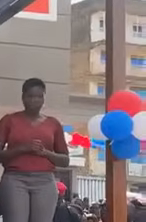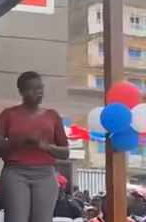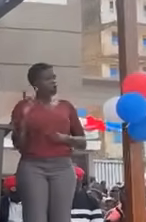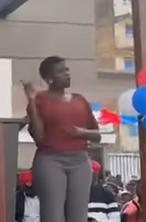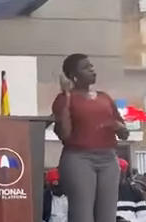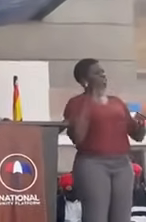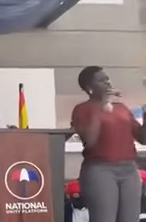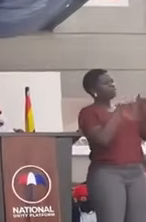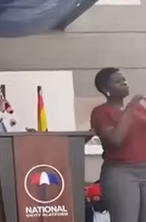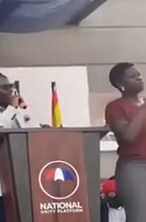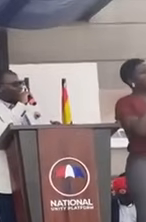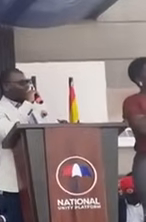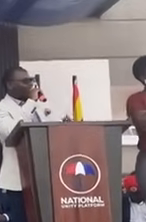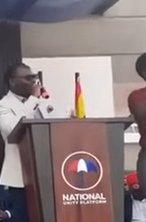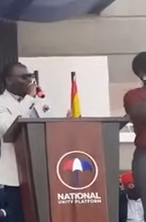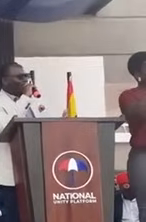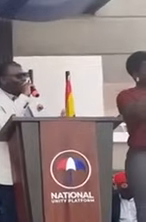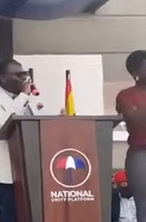colleagues, members of Parliament,